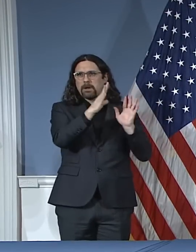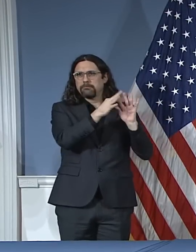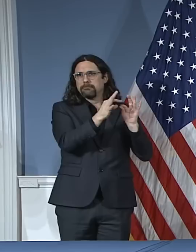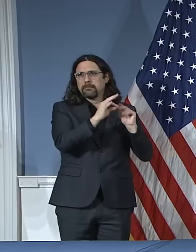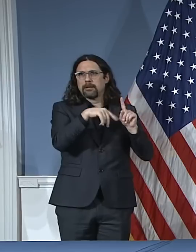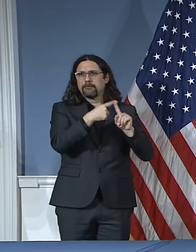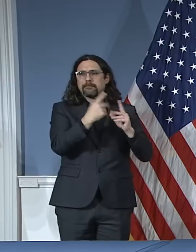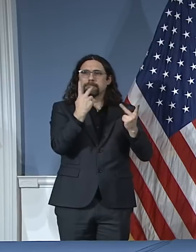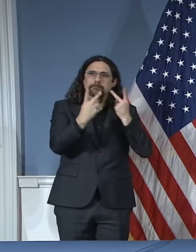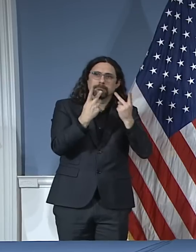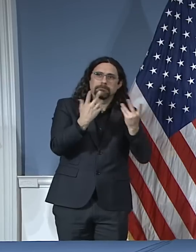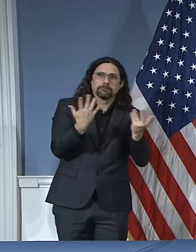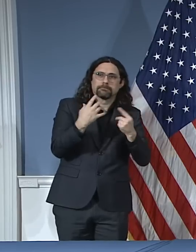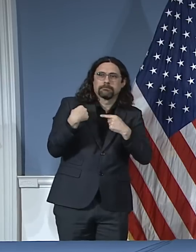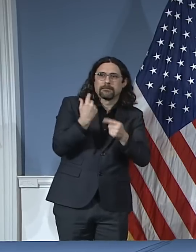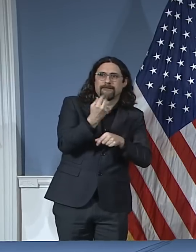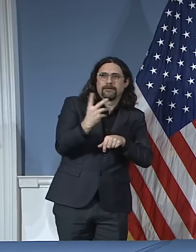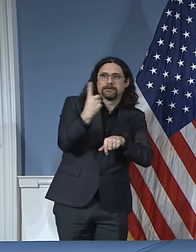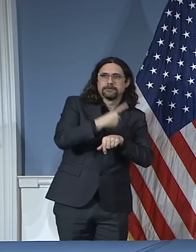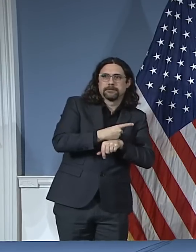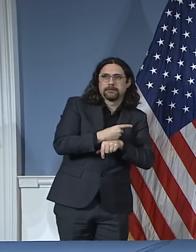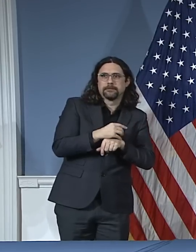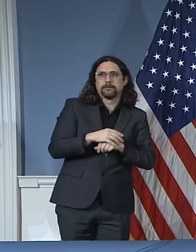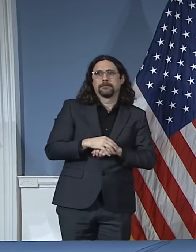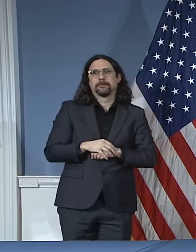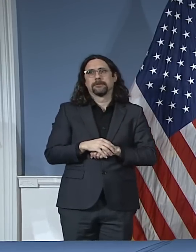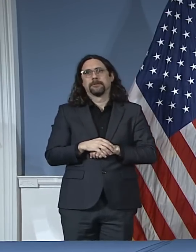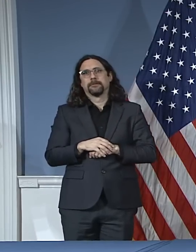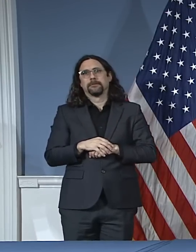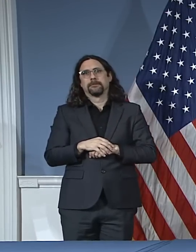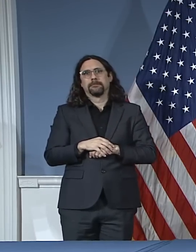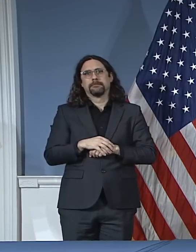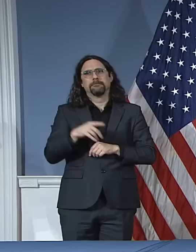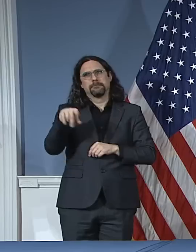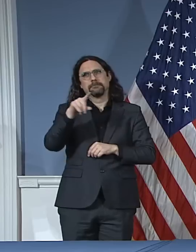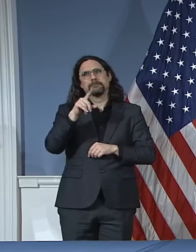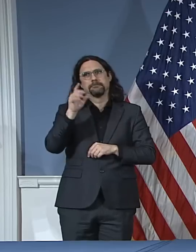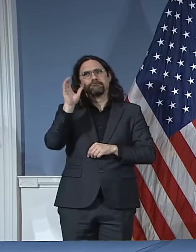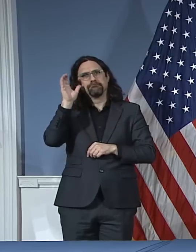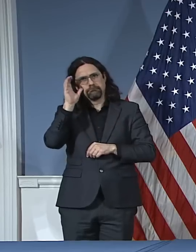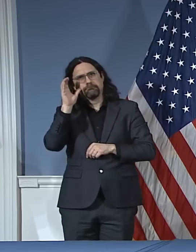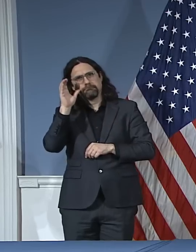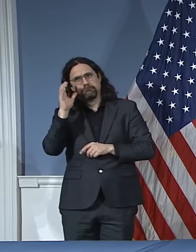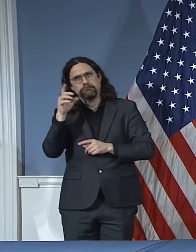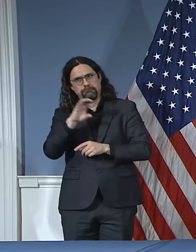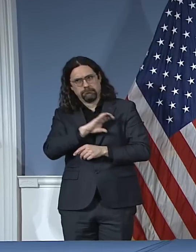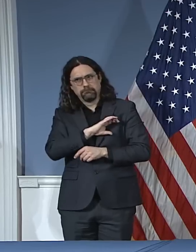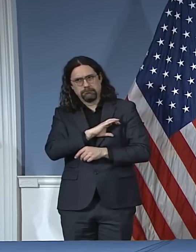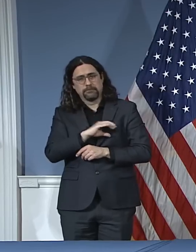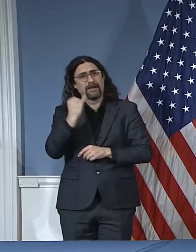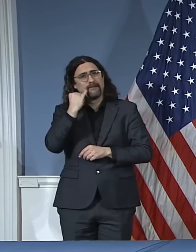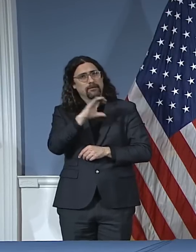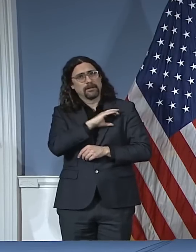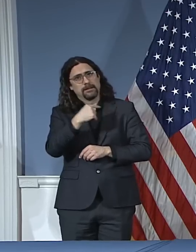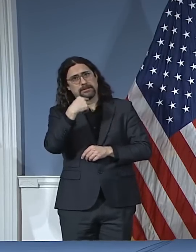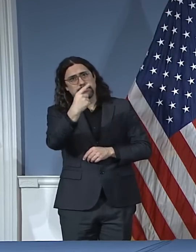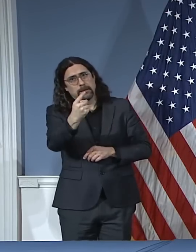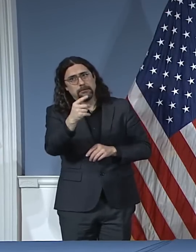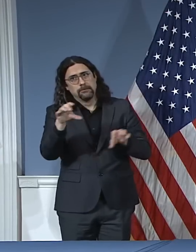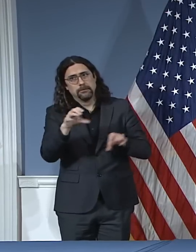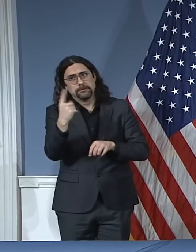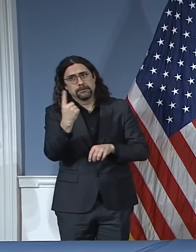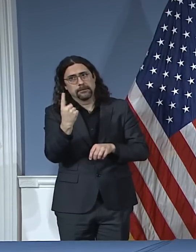they're getting. And when a police officer or other enforcement officer tells them to do something, overwhelmingly, they are doing